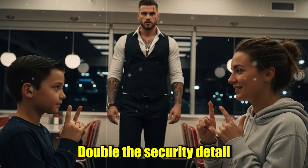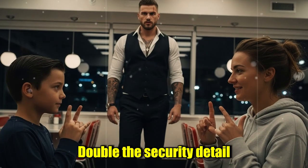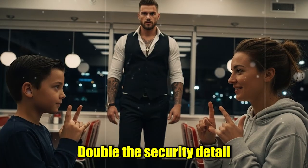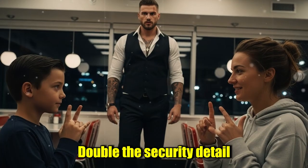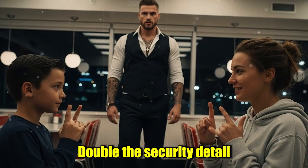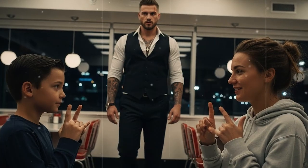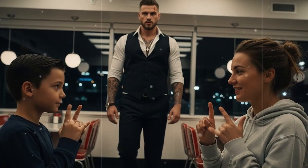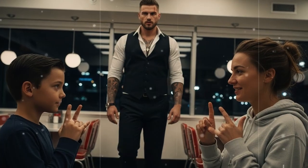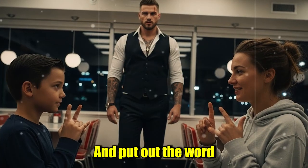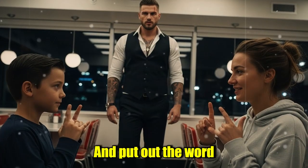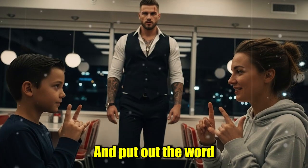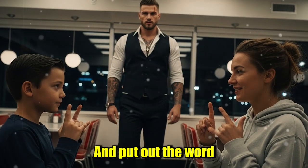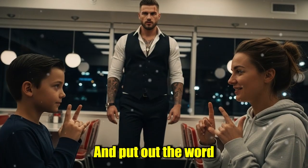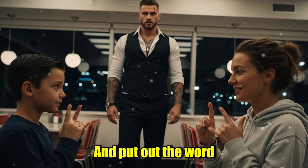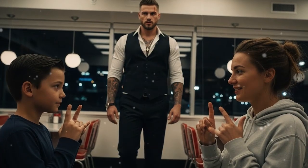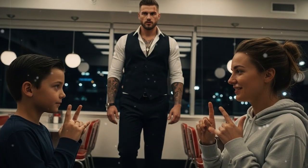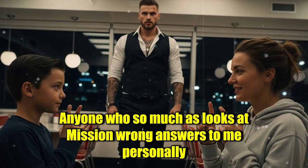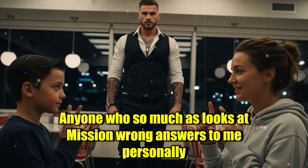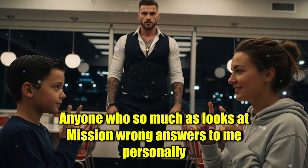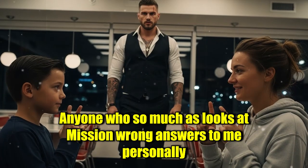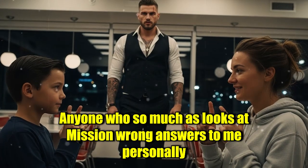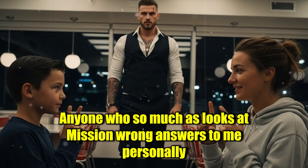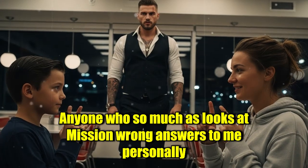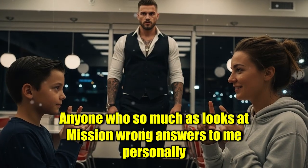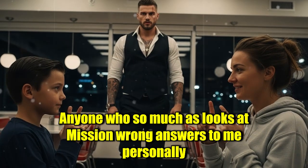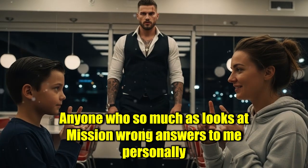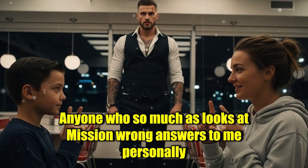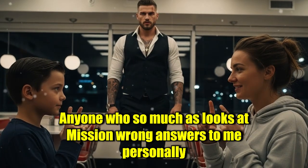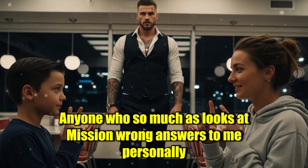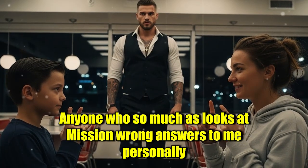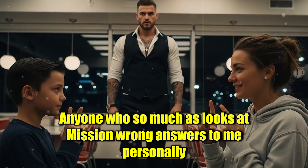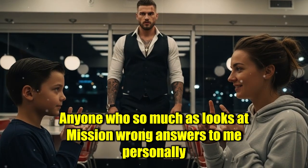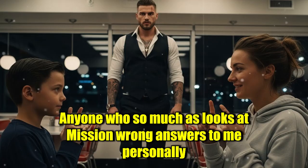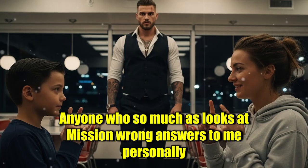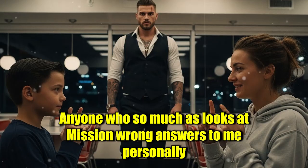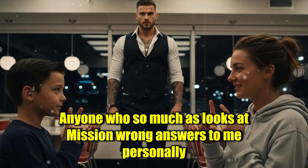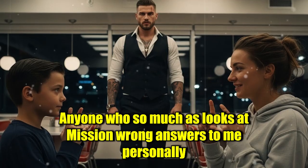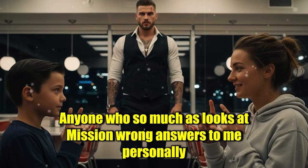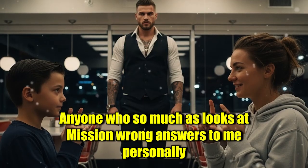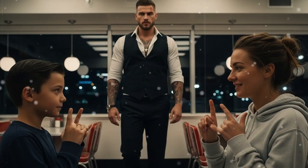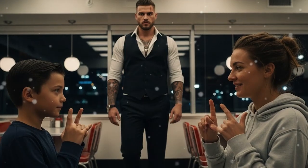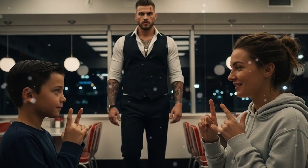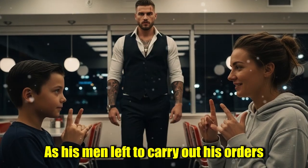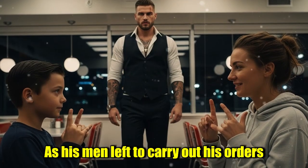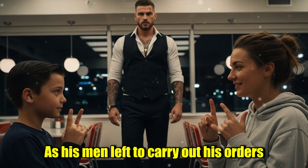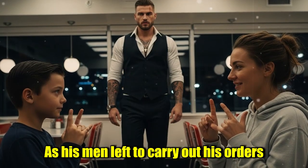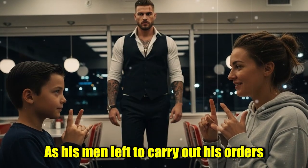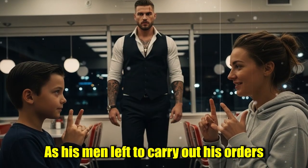security detail. And put out the word, anyone who so much as looks at Miss Chen wrong answers to me personally." As his men left